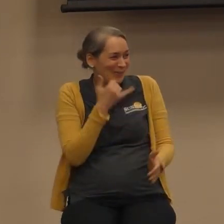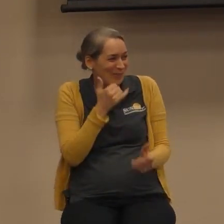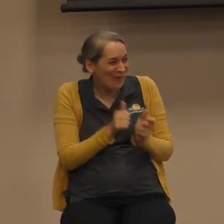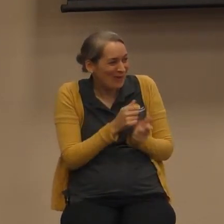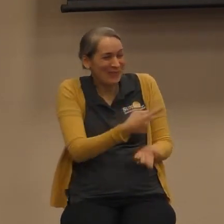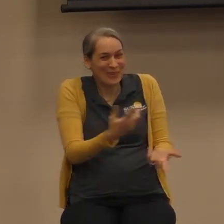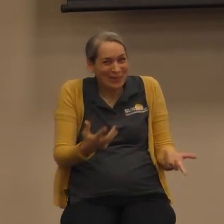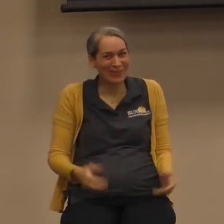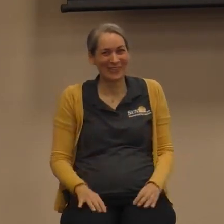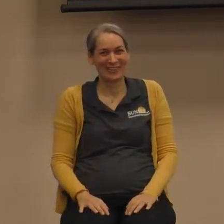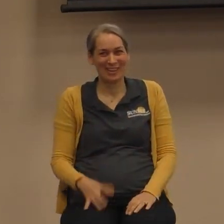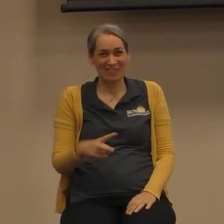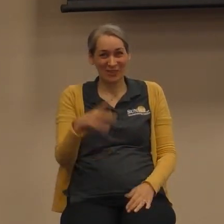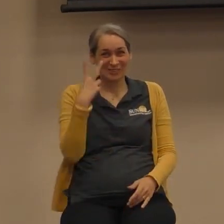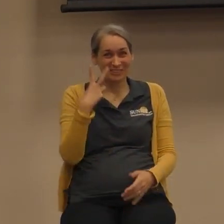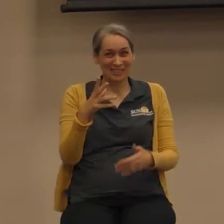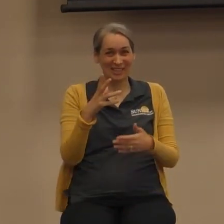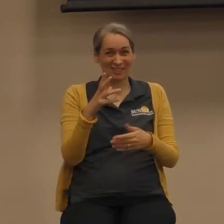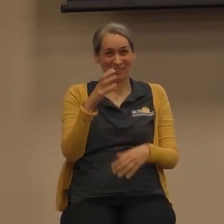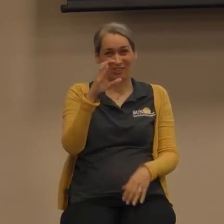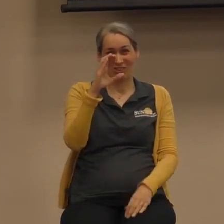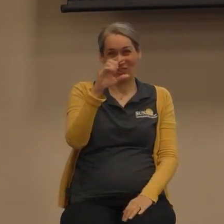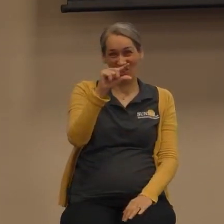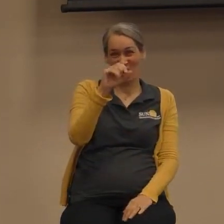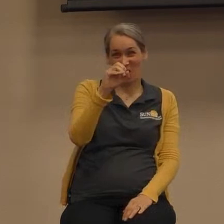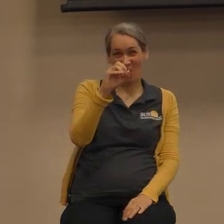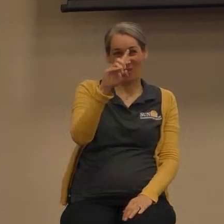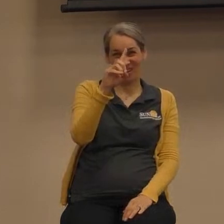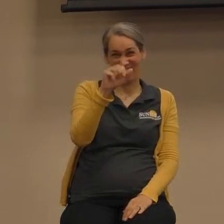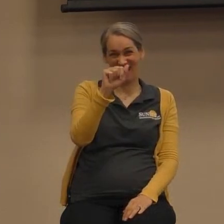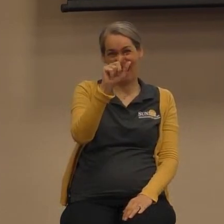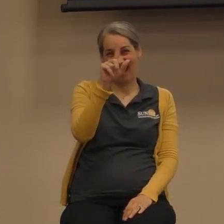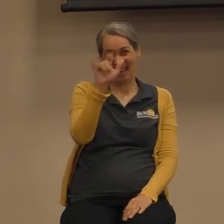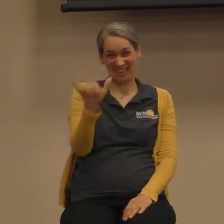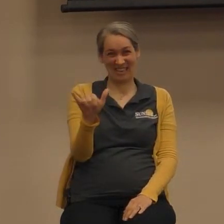Anybody seen commercials from GoDaddy, Carl's Jr.? Anybody seen those?